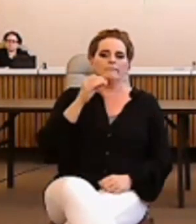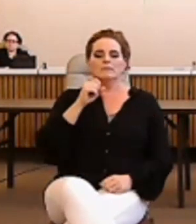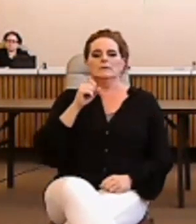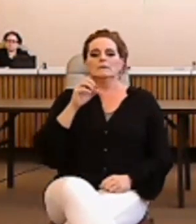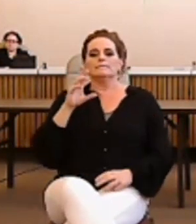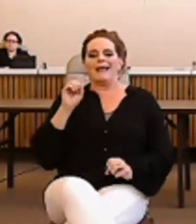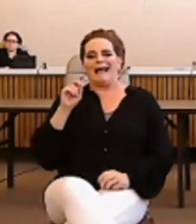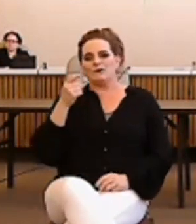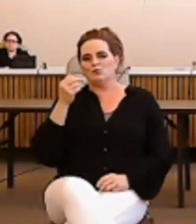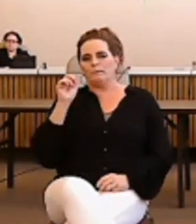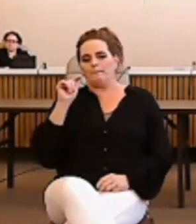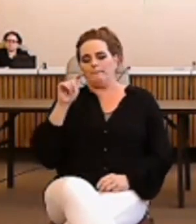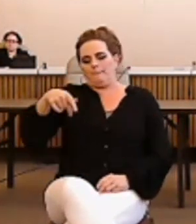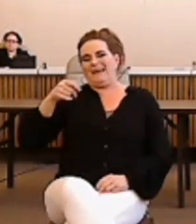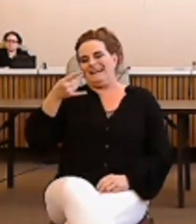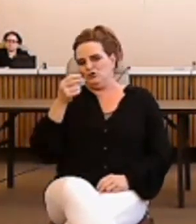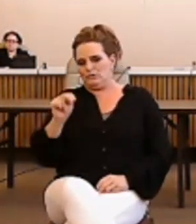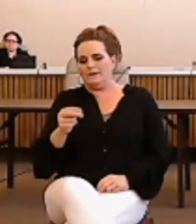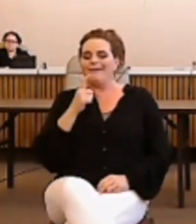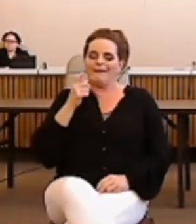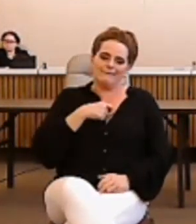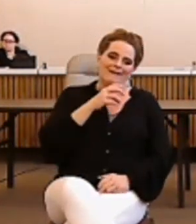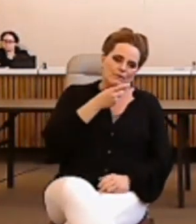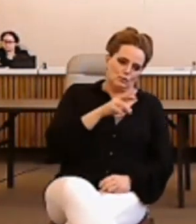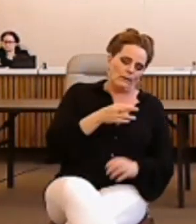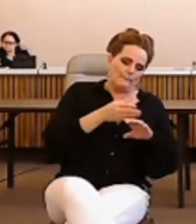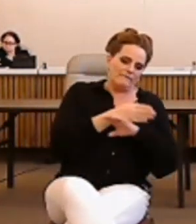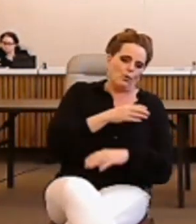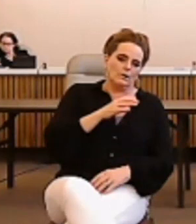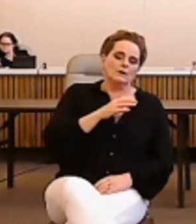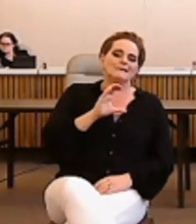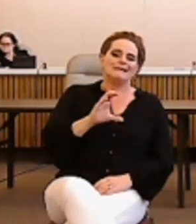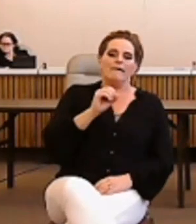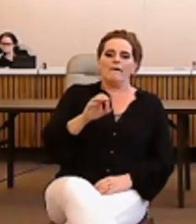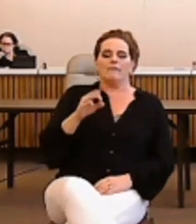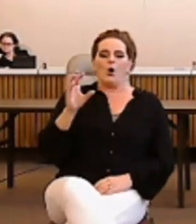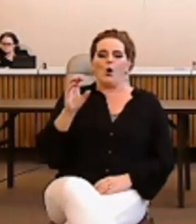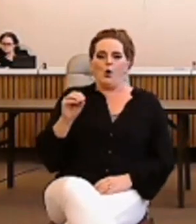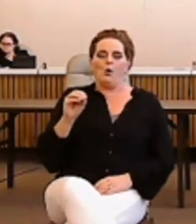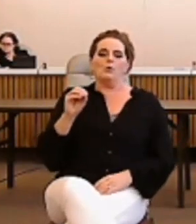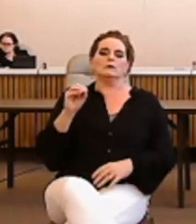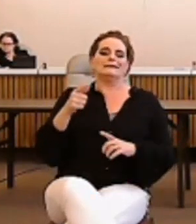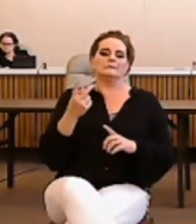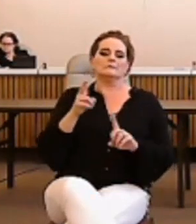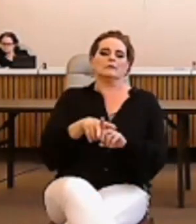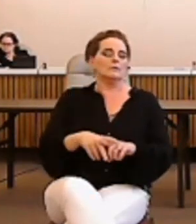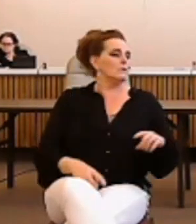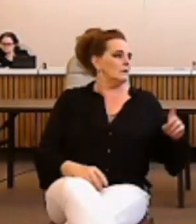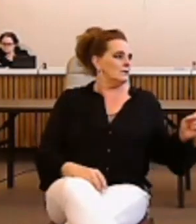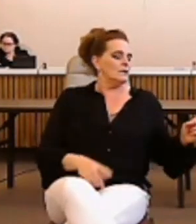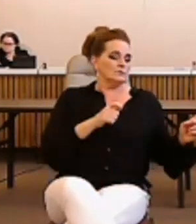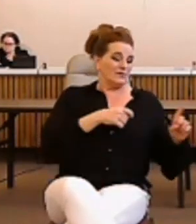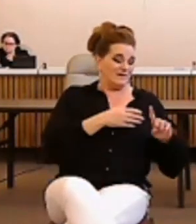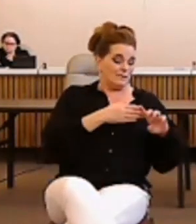they've got to have their sewer in there before they get a C of O anyway. So Right, so this condition shall be satisfied prior to the issuance of a certificate